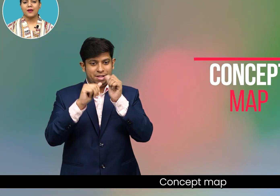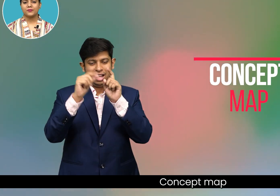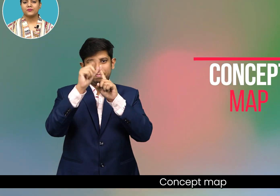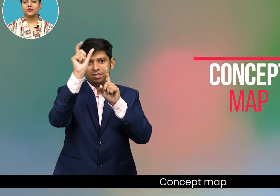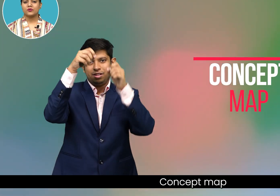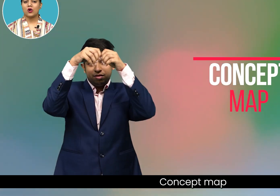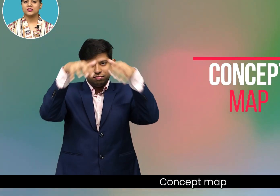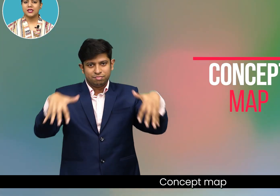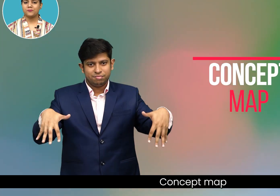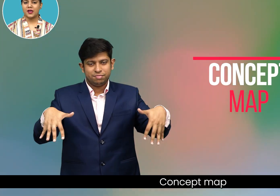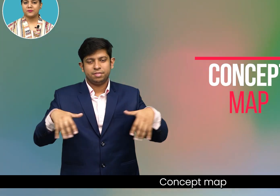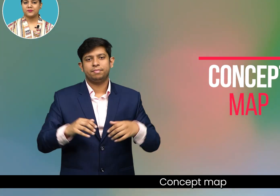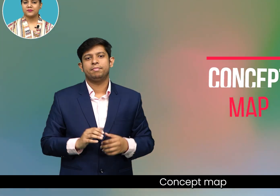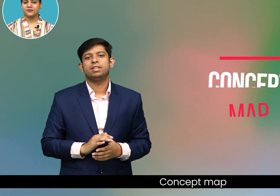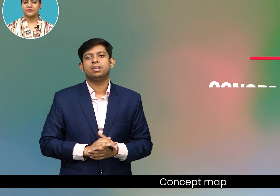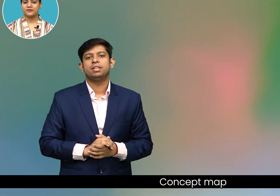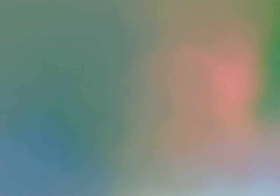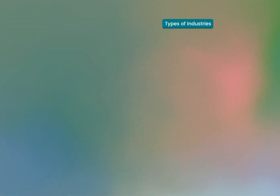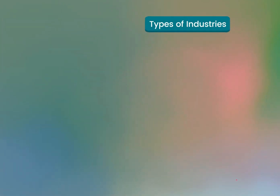Concept map.